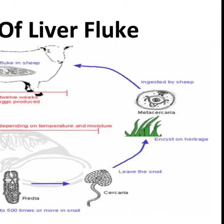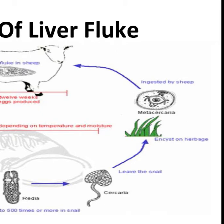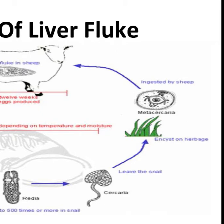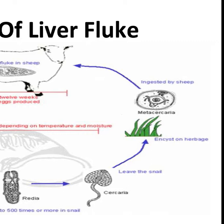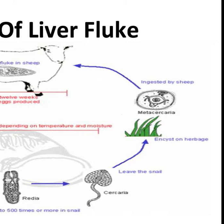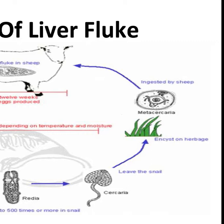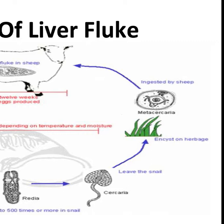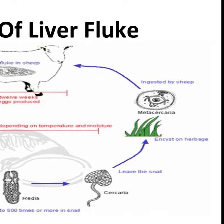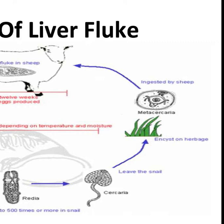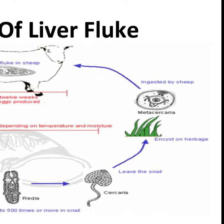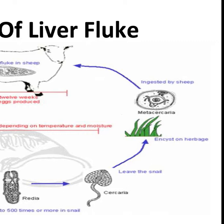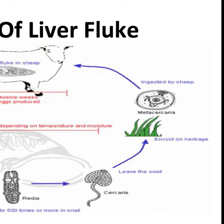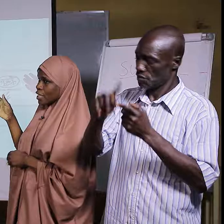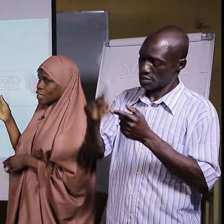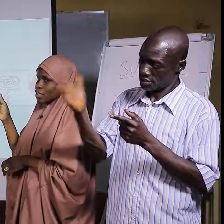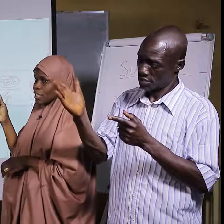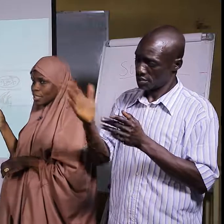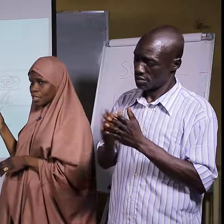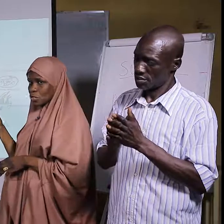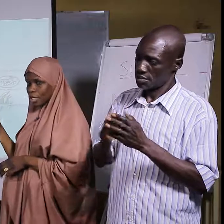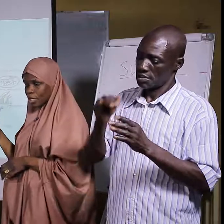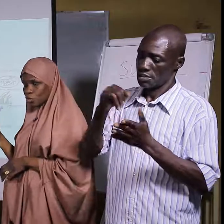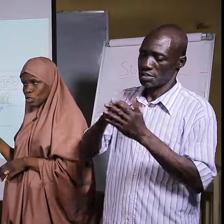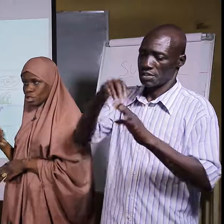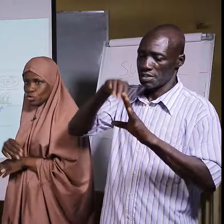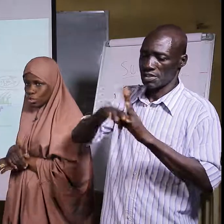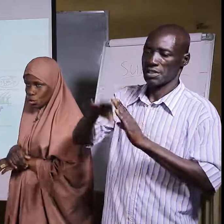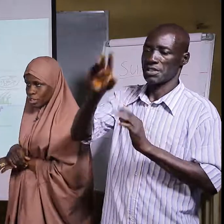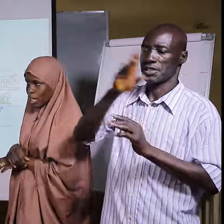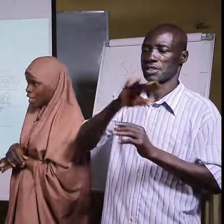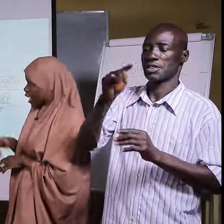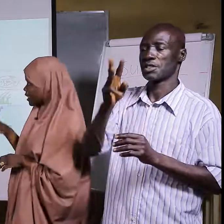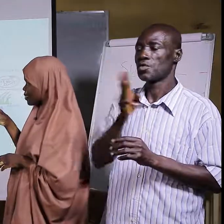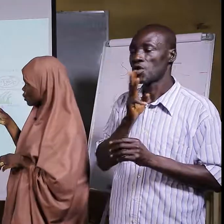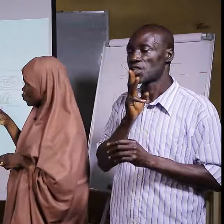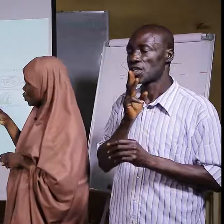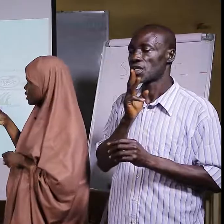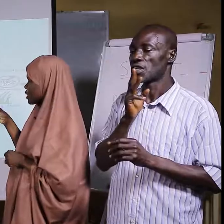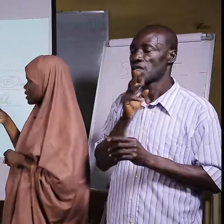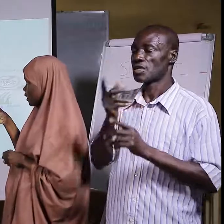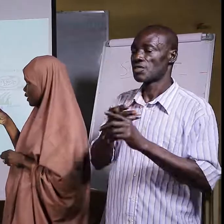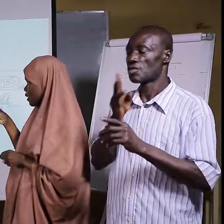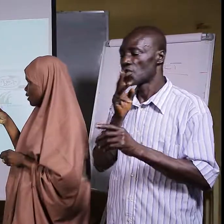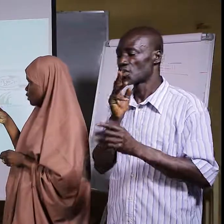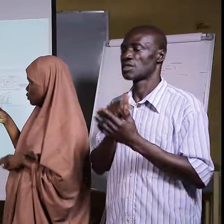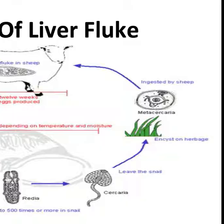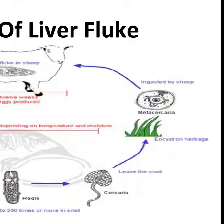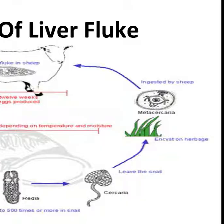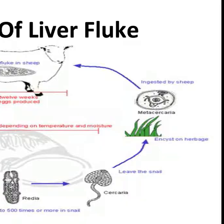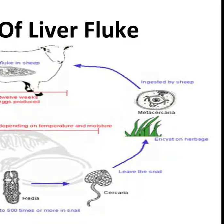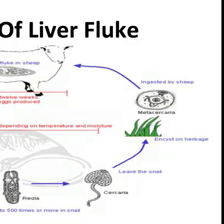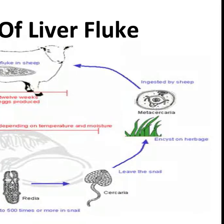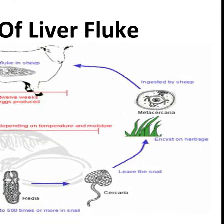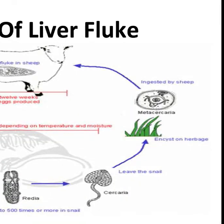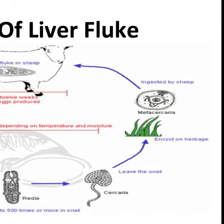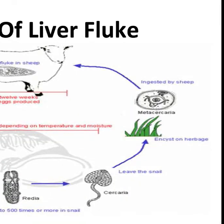enters into, when it lays the egg, it enters or falls into the water, and it meets what? The snail. So from